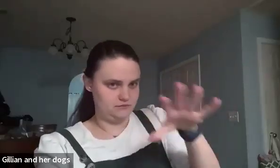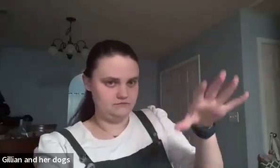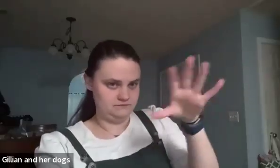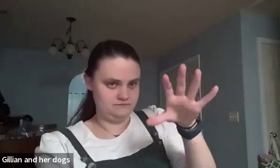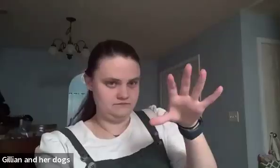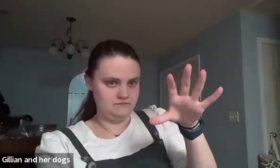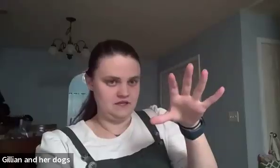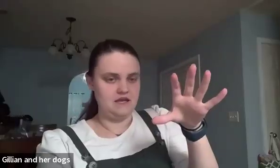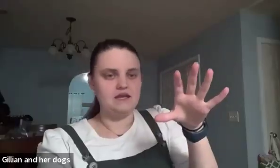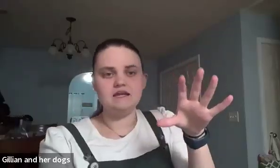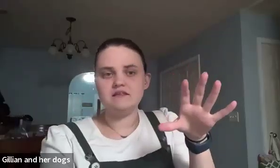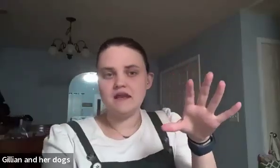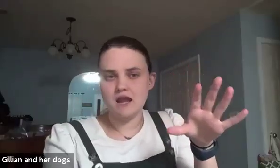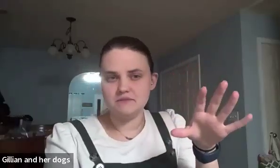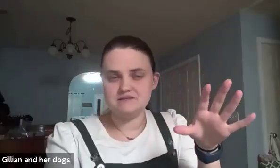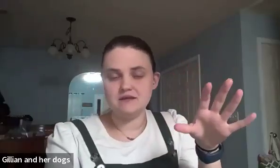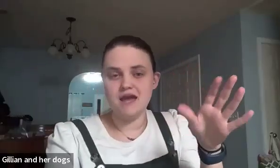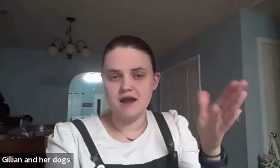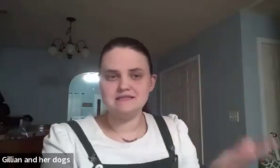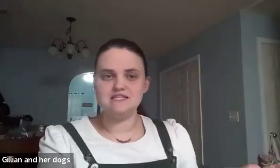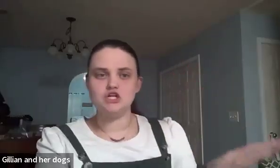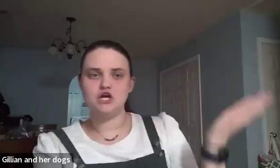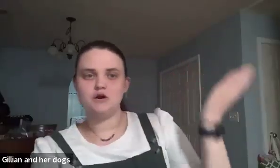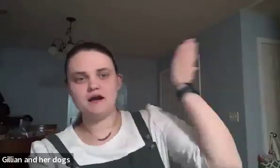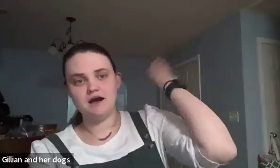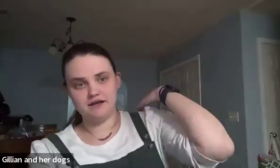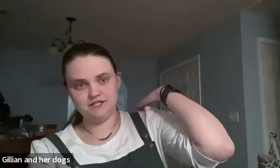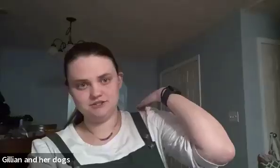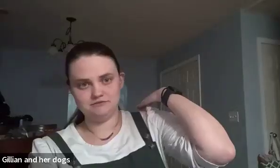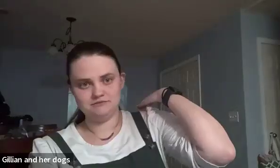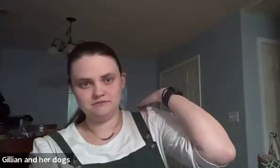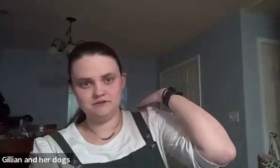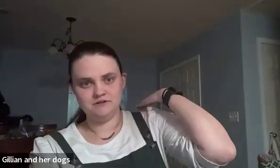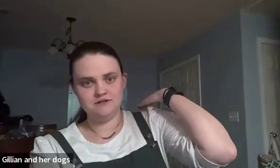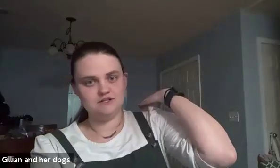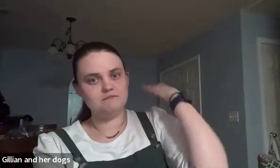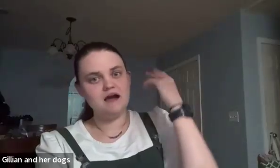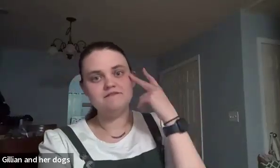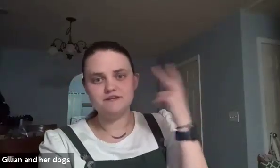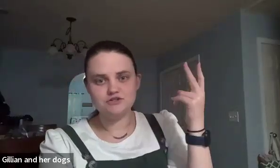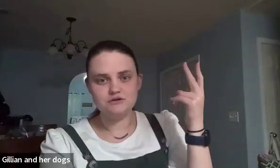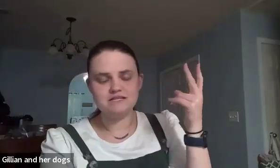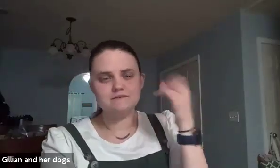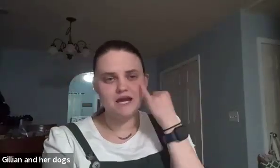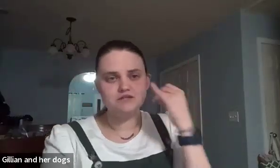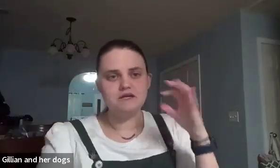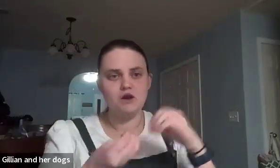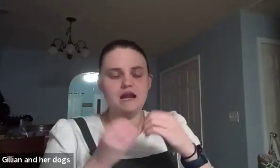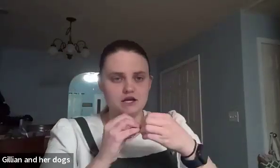you. Anything that happens in the past is going to go behind you. So my visual is imagine being on an